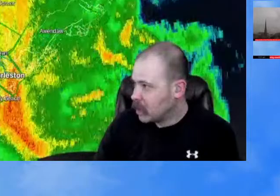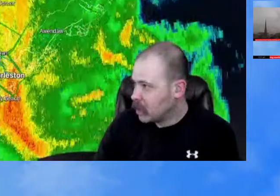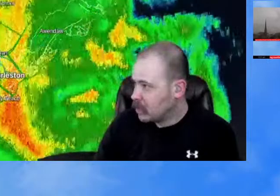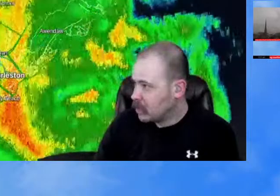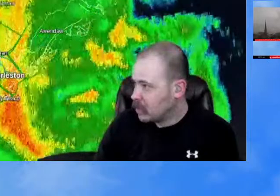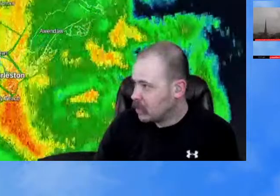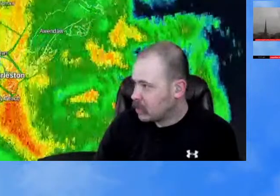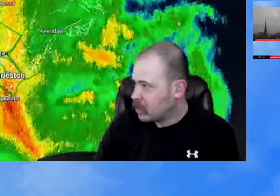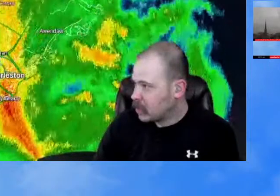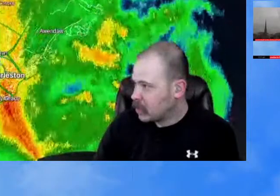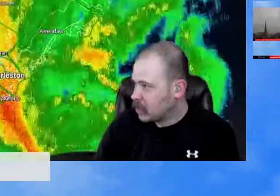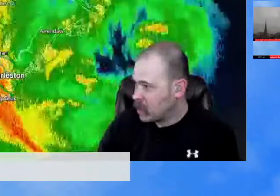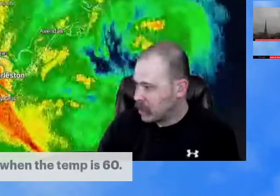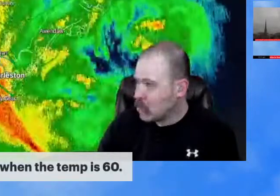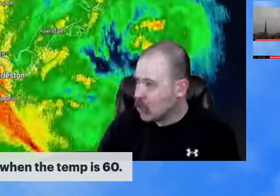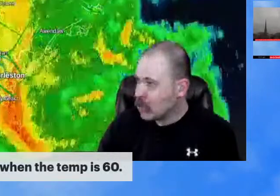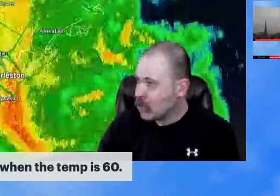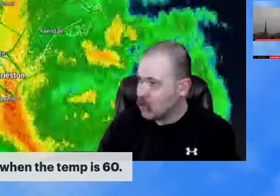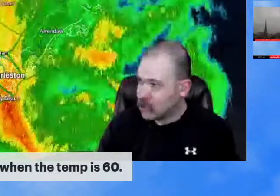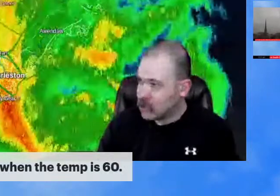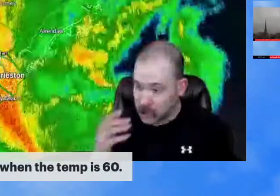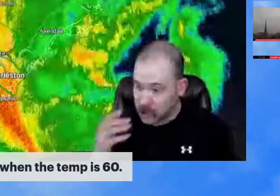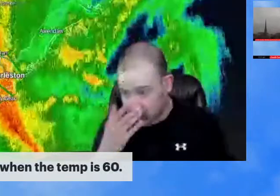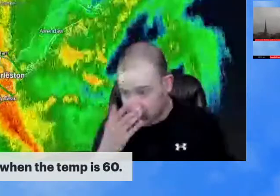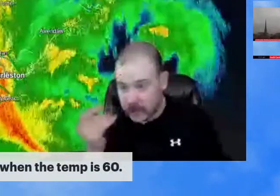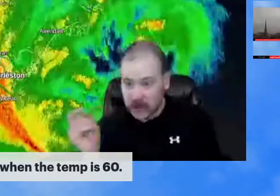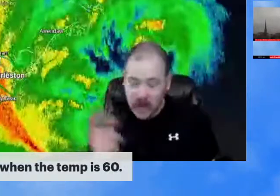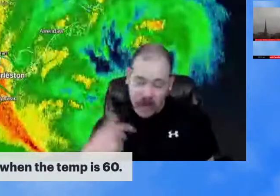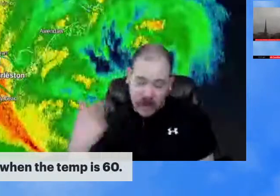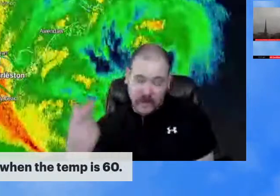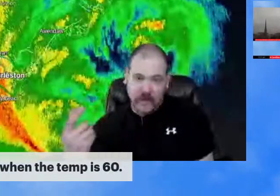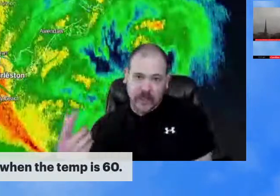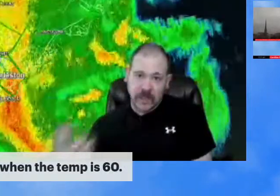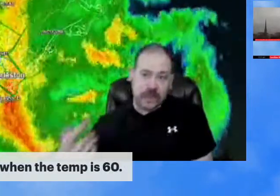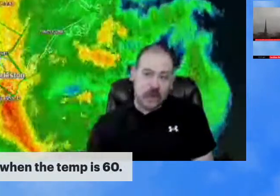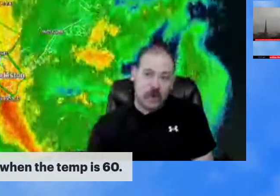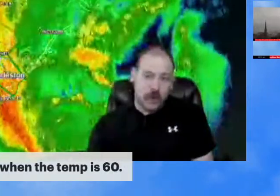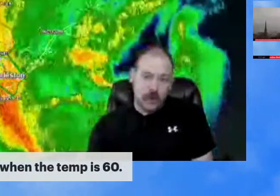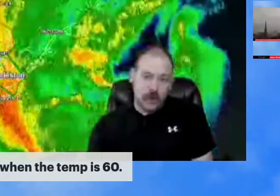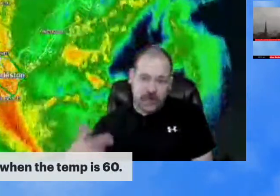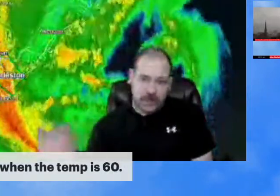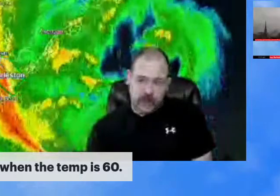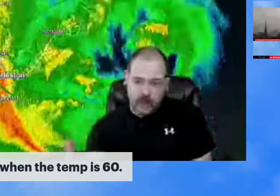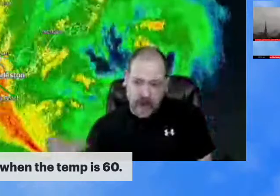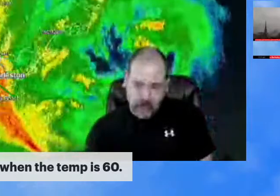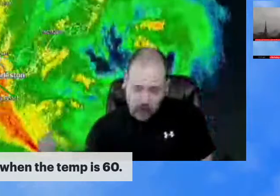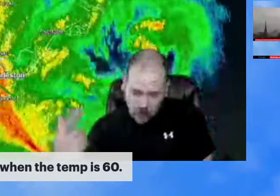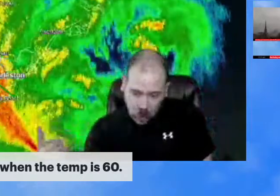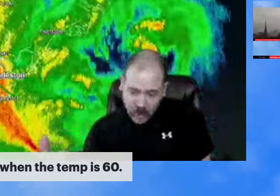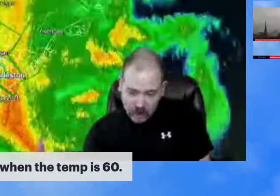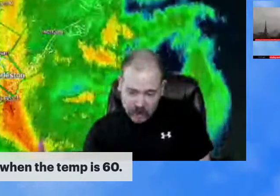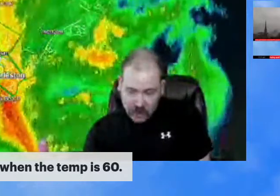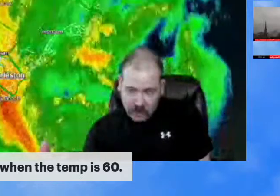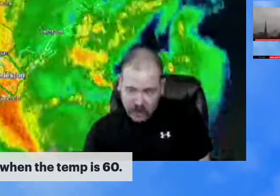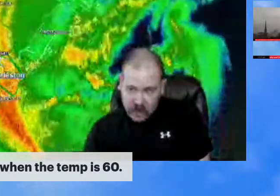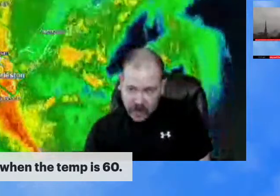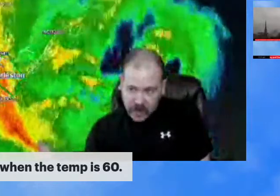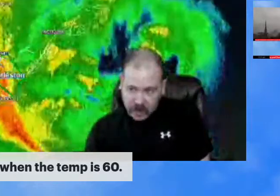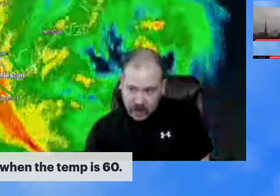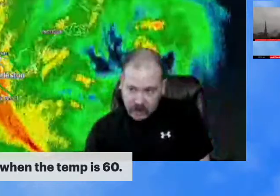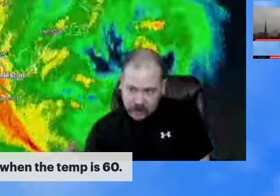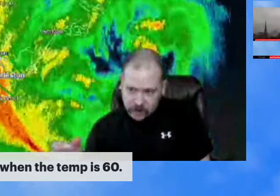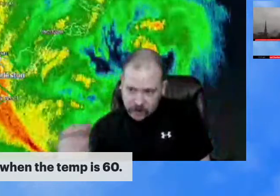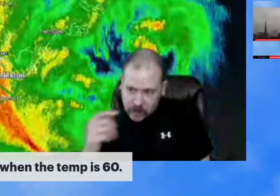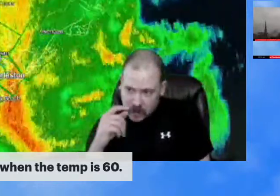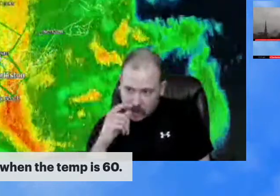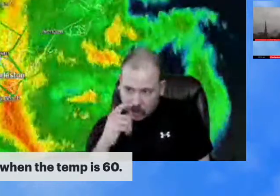Vera Hannaford makes a great point here. I can't remember a hurricane when the temperature is 60. This storm has been interacting with a warm front much of the day, and that